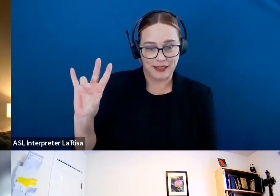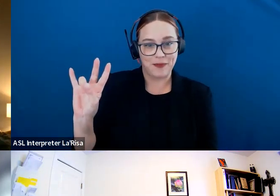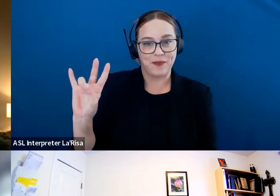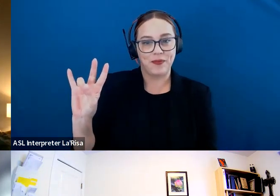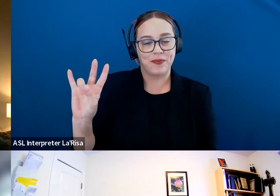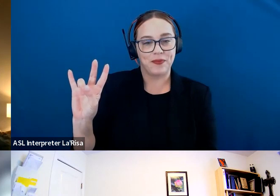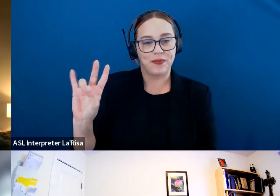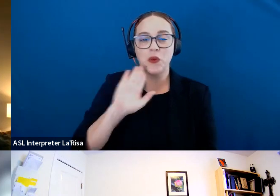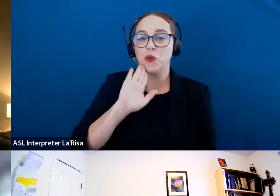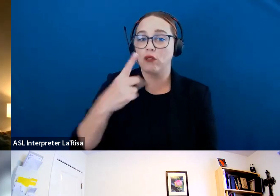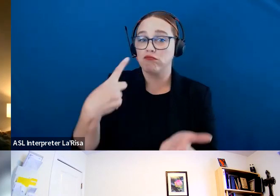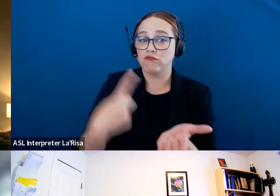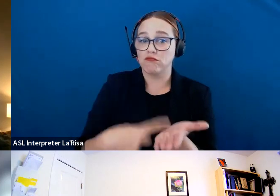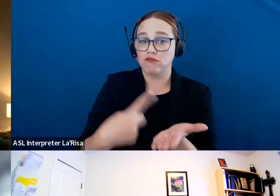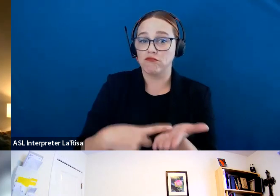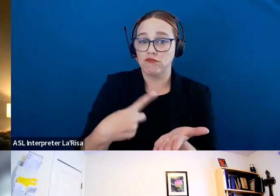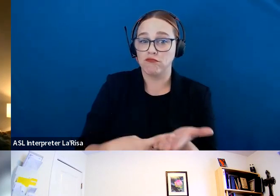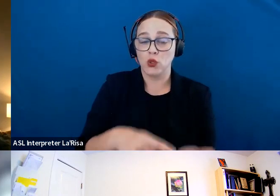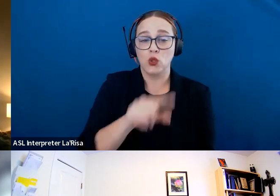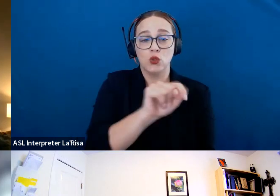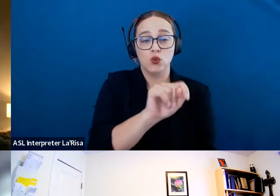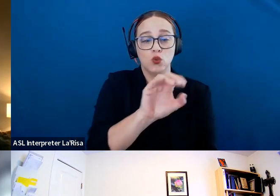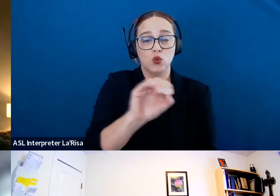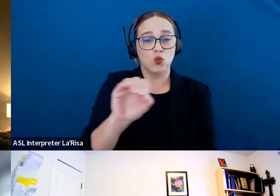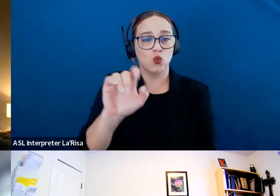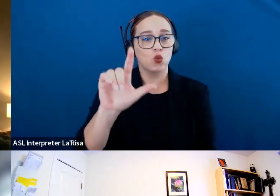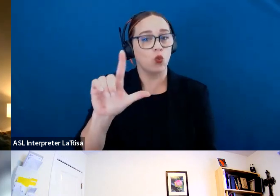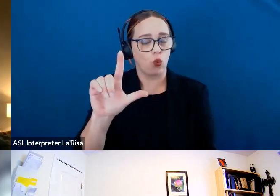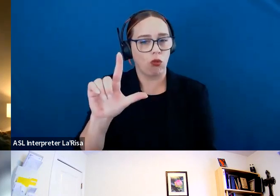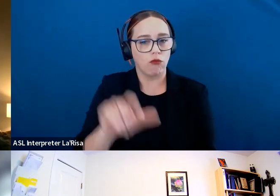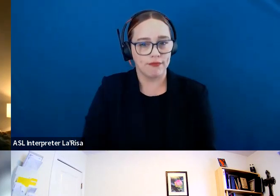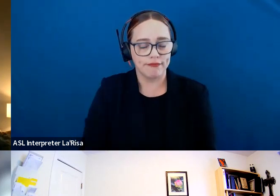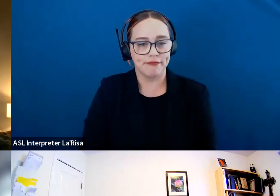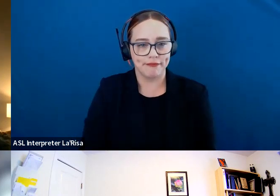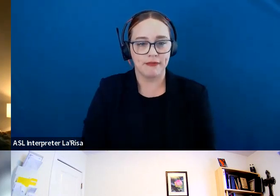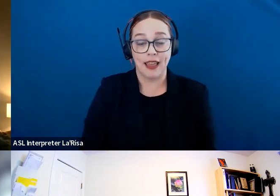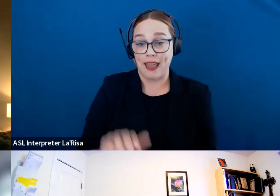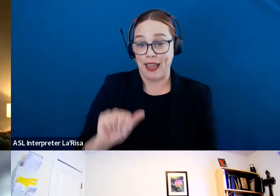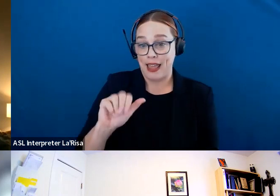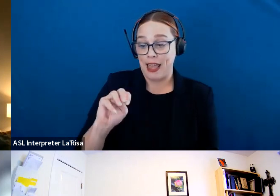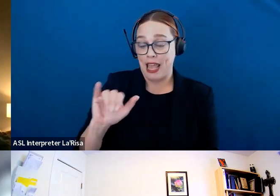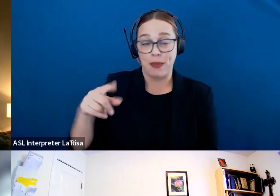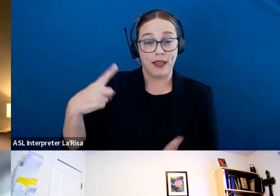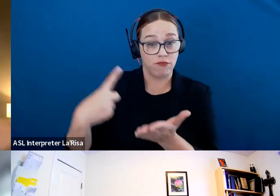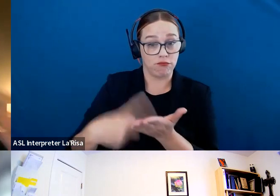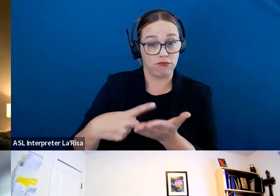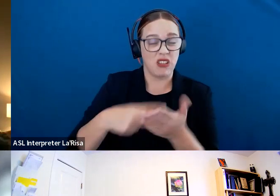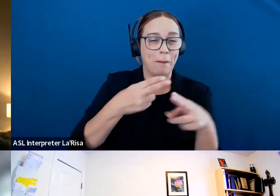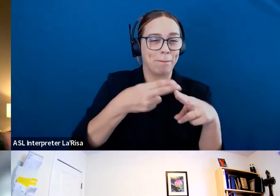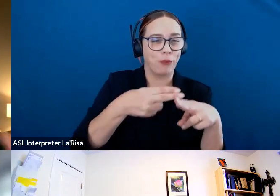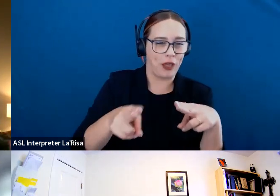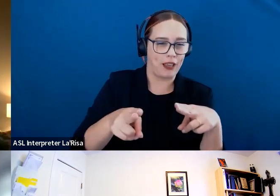talk about this tool that Amy discuss briefly, and just kind of give